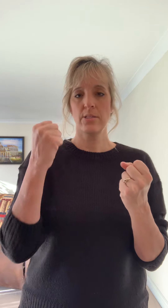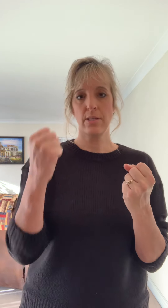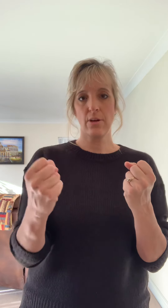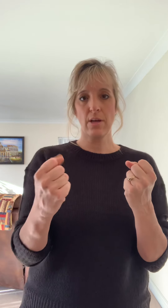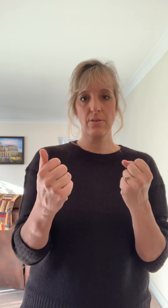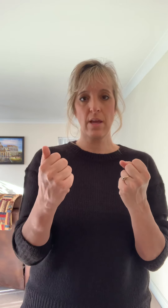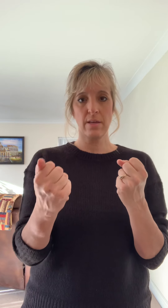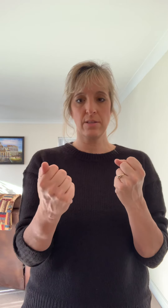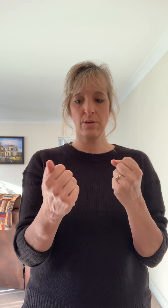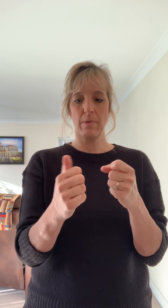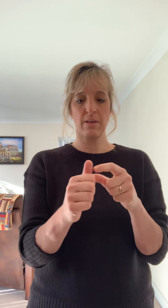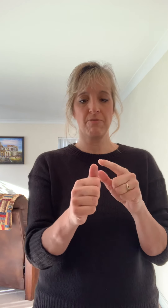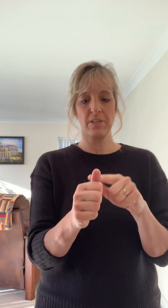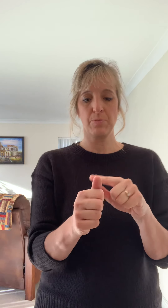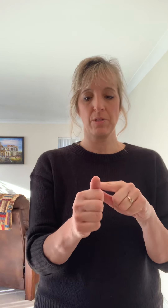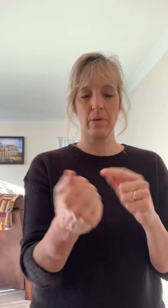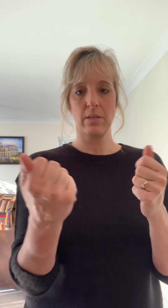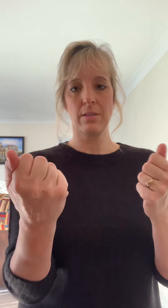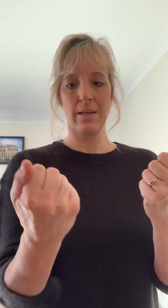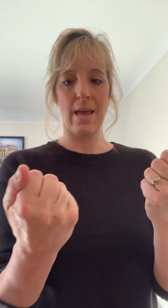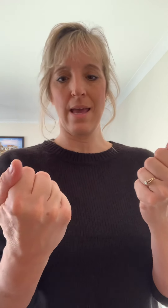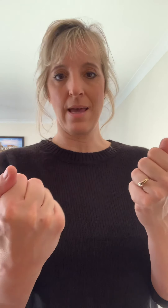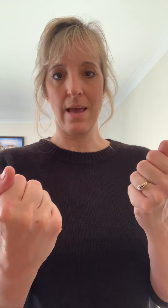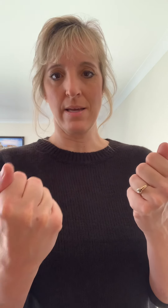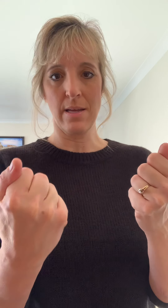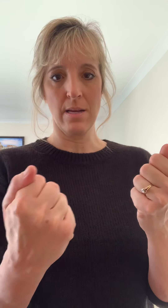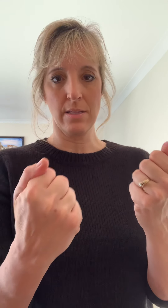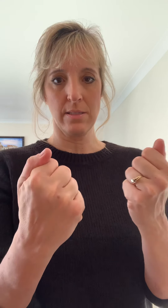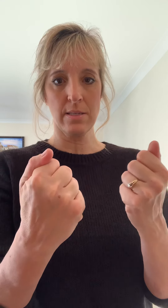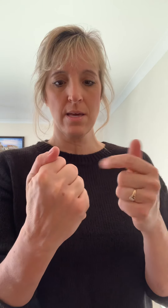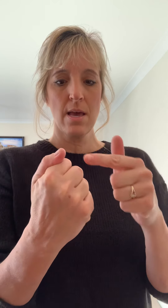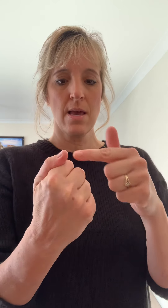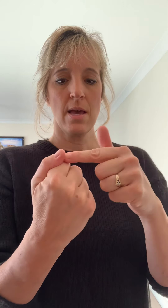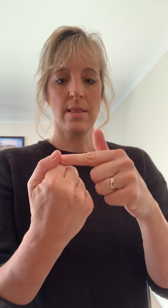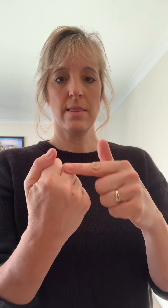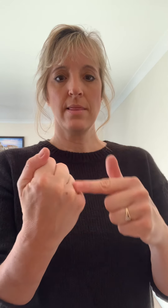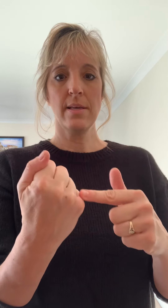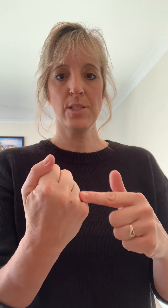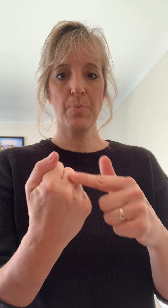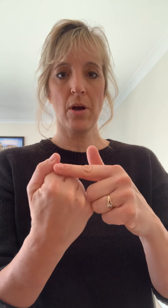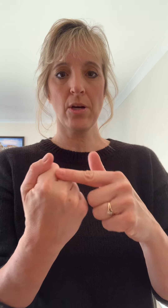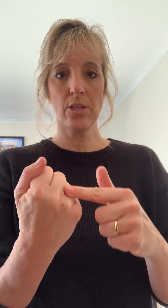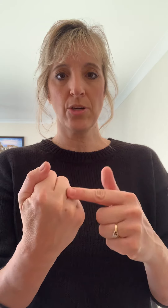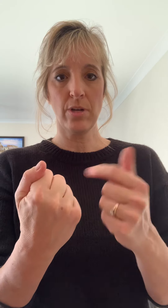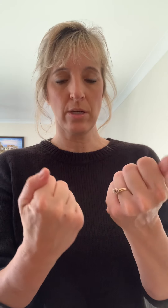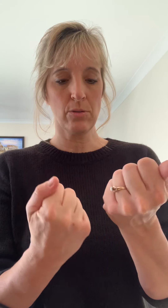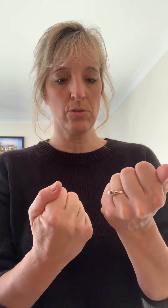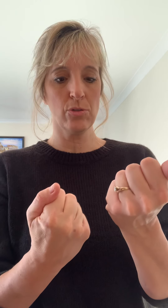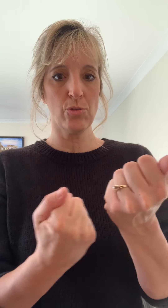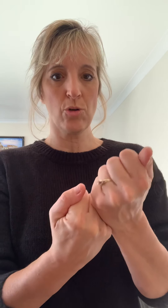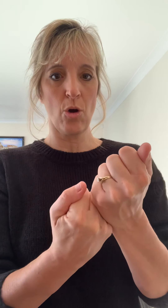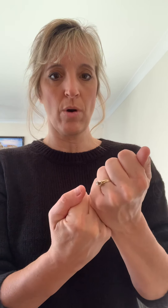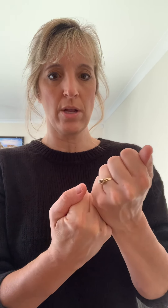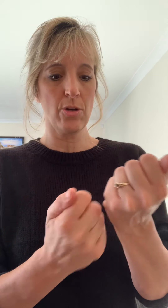your other hand and you make a fist, but you make like an A hand, honestly. And then this part, your knuckles, you go